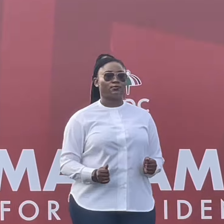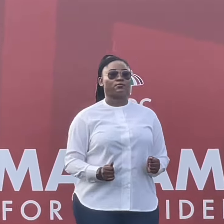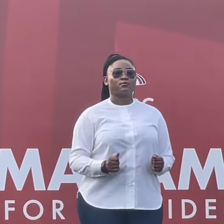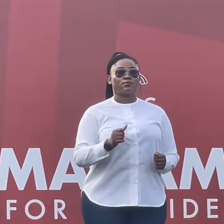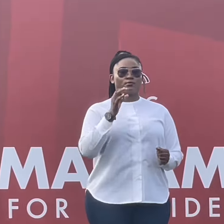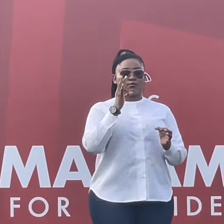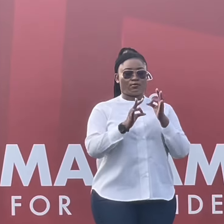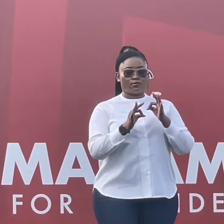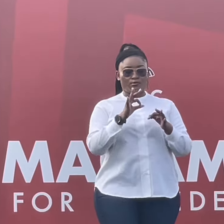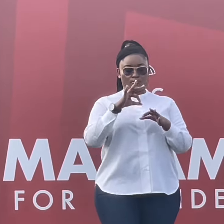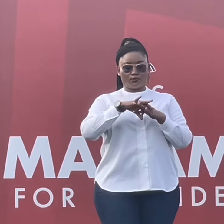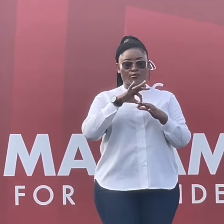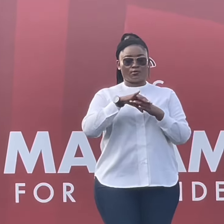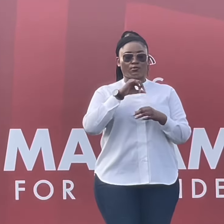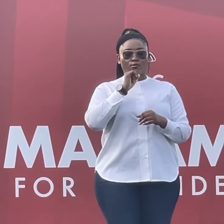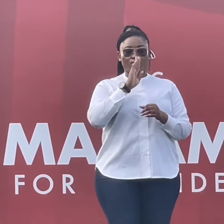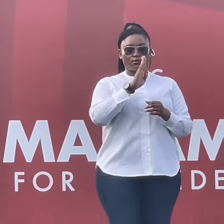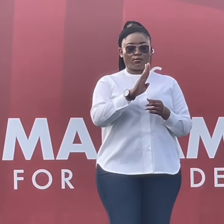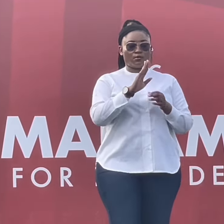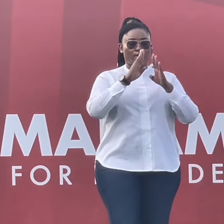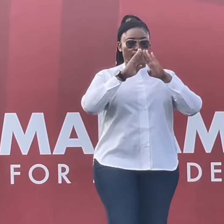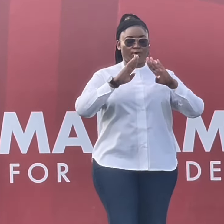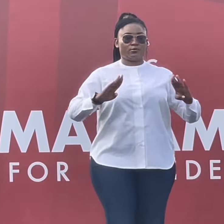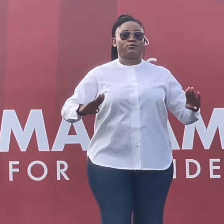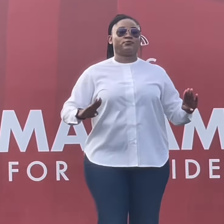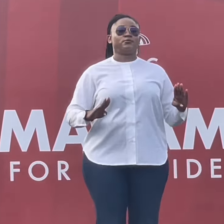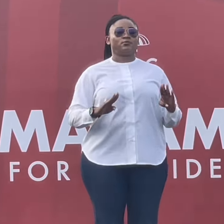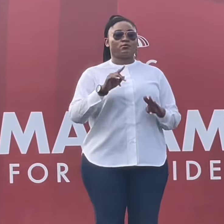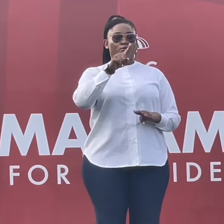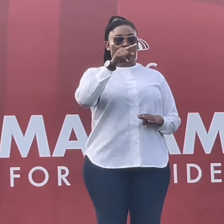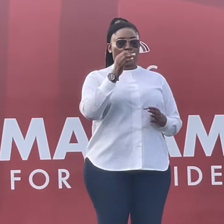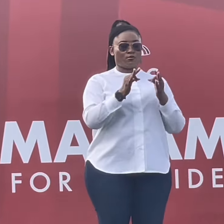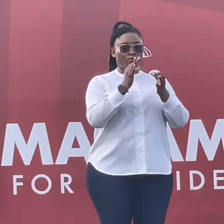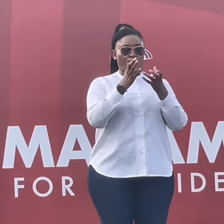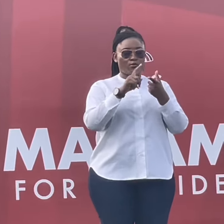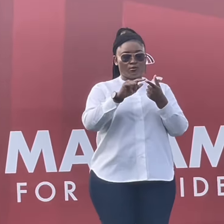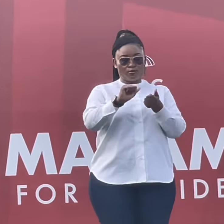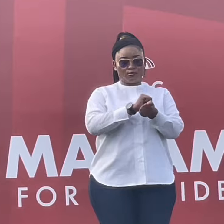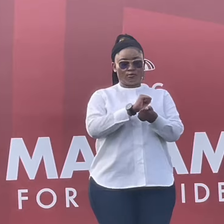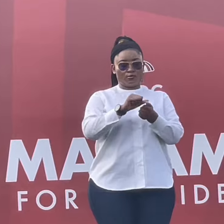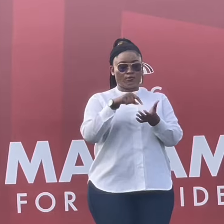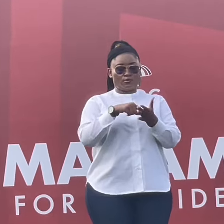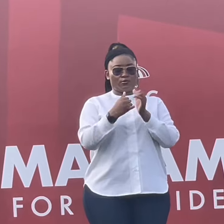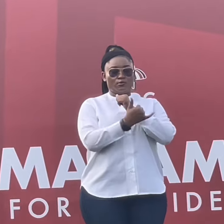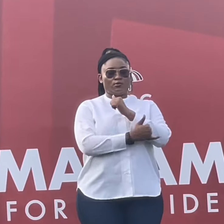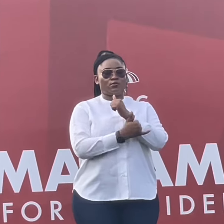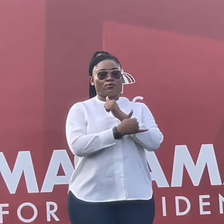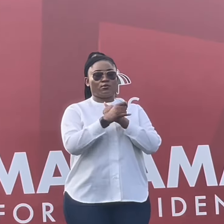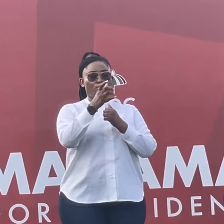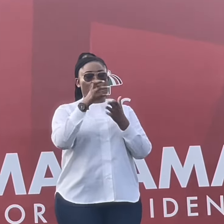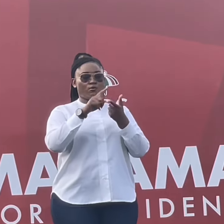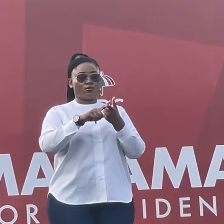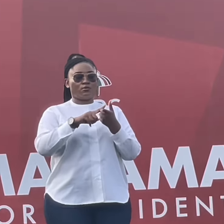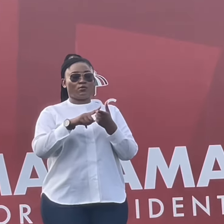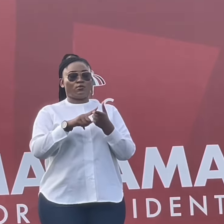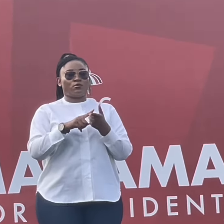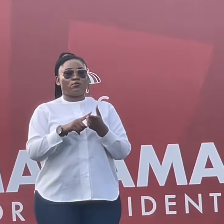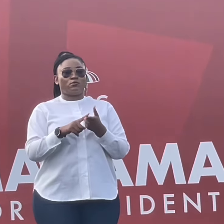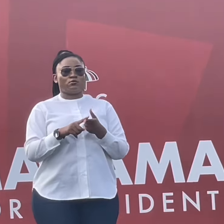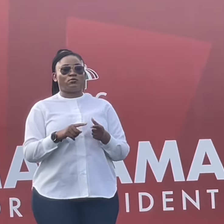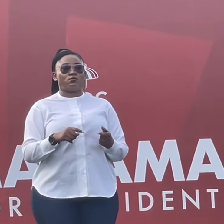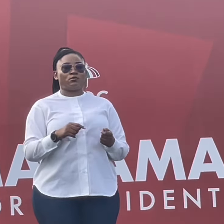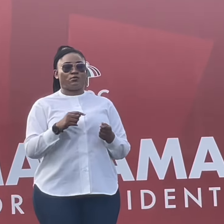If the election is not going to be peaceful, and you want to destroy the country, you want to blow the